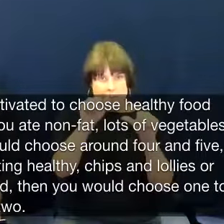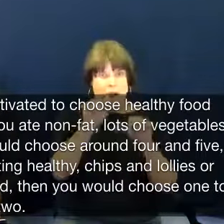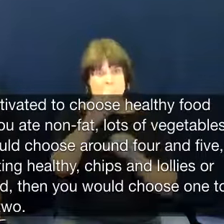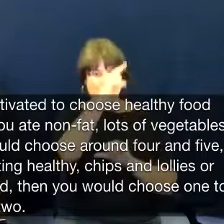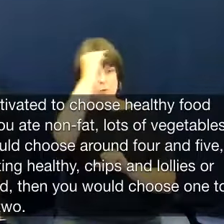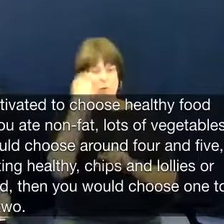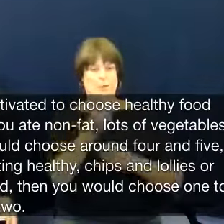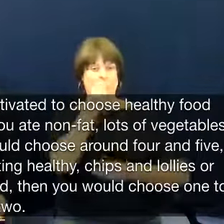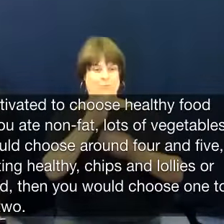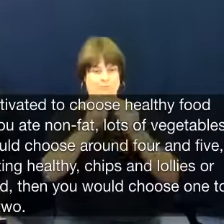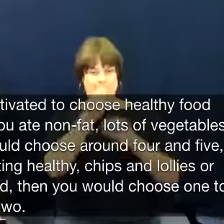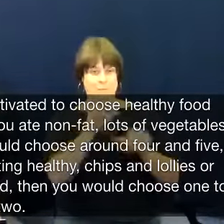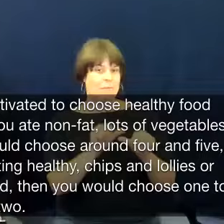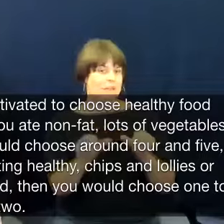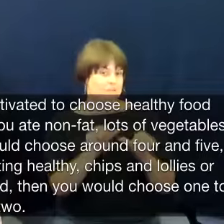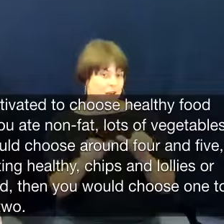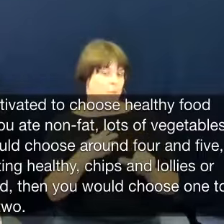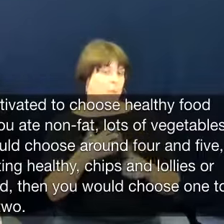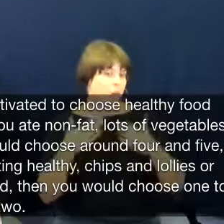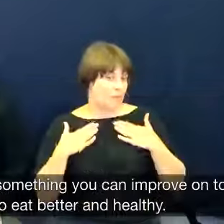eat better and healthy.